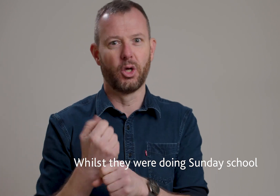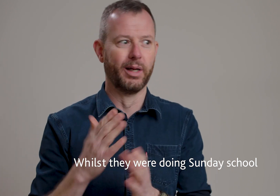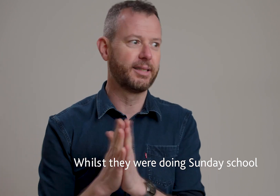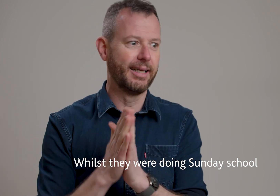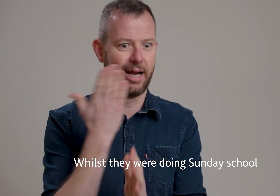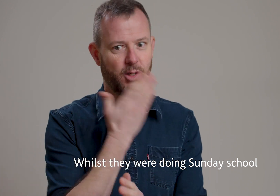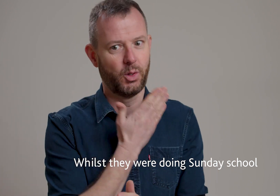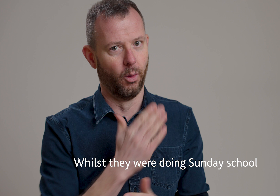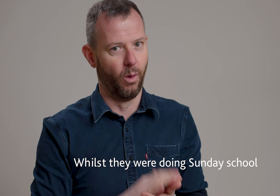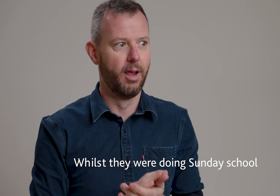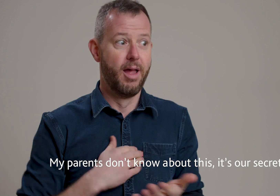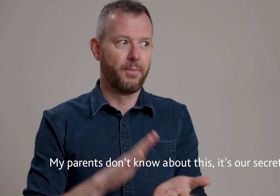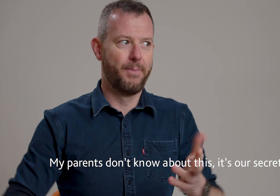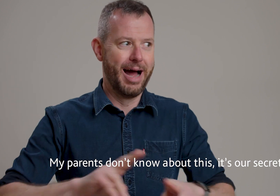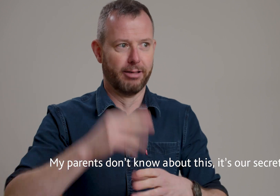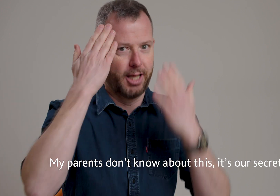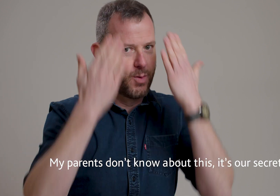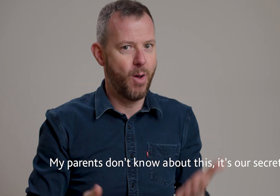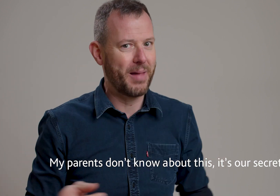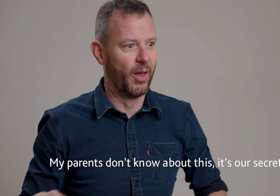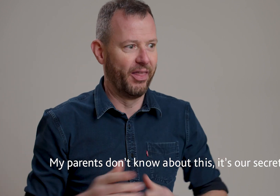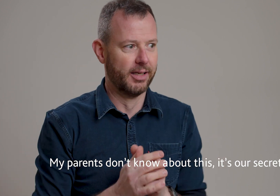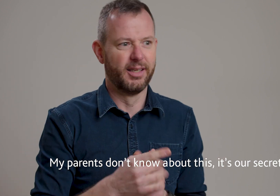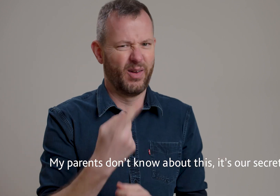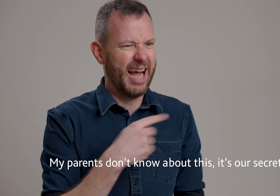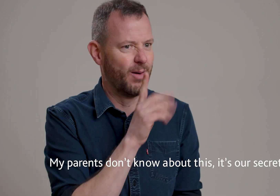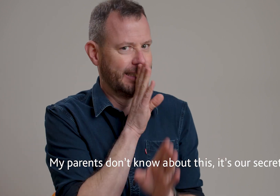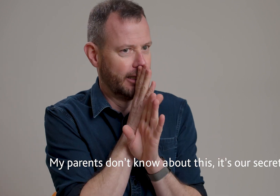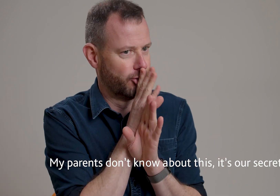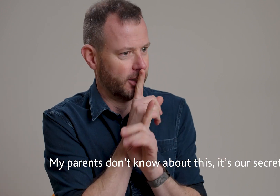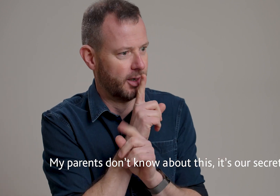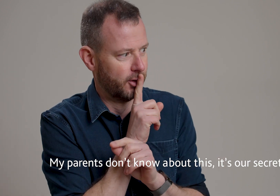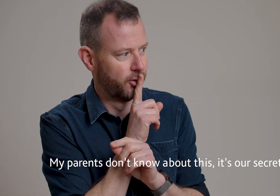doing Sunday school. My parents don't know about the 3 hours teacher.